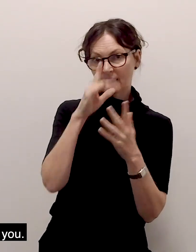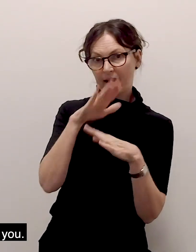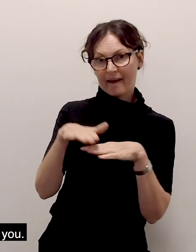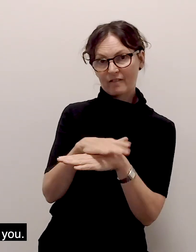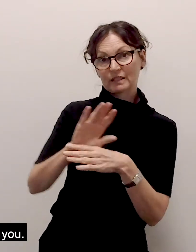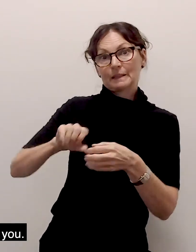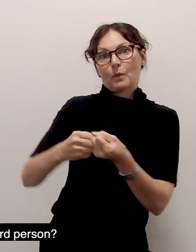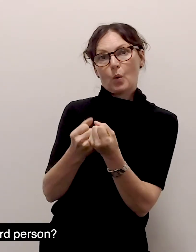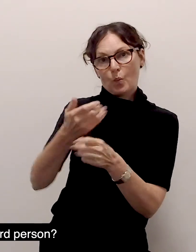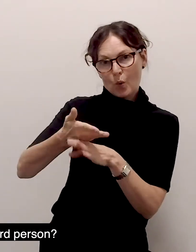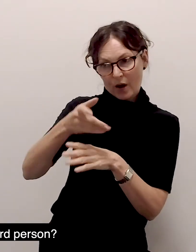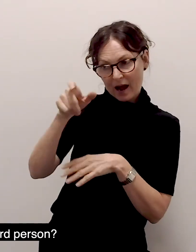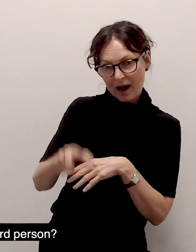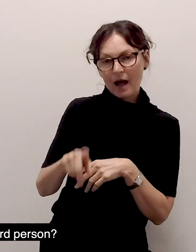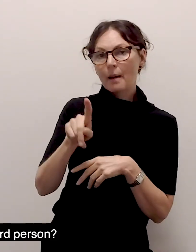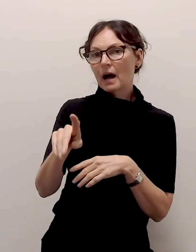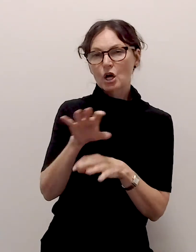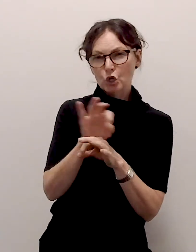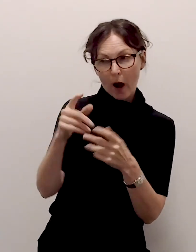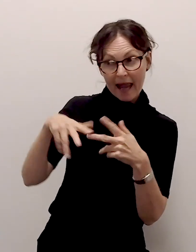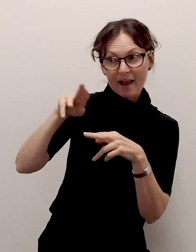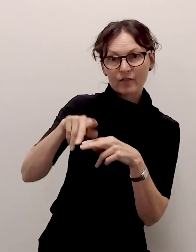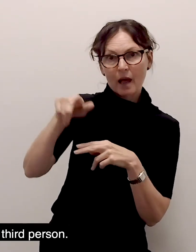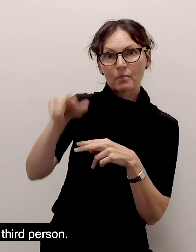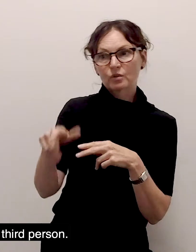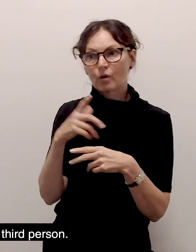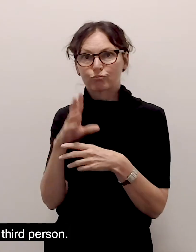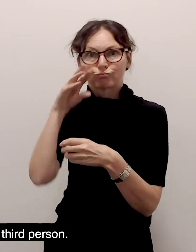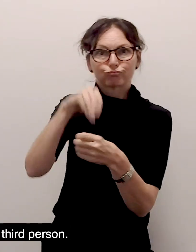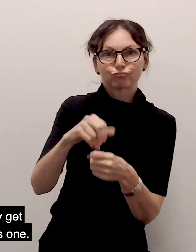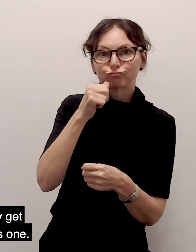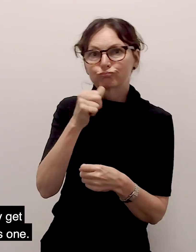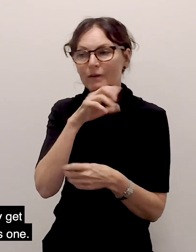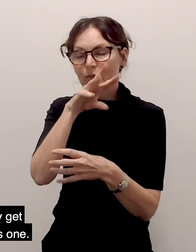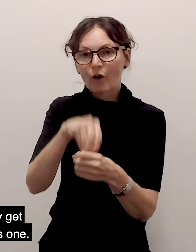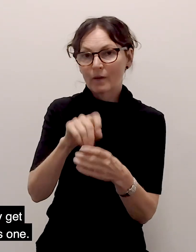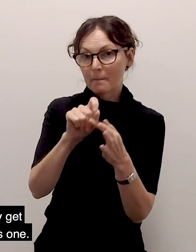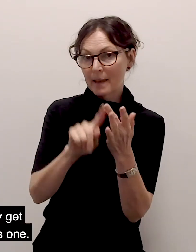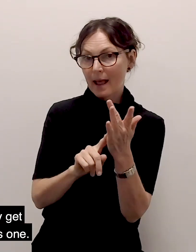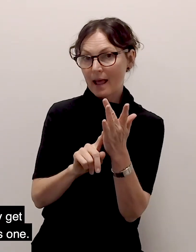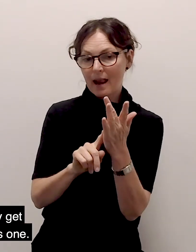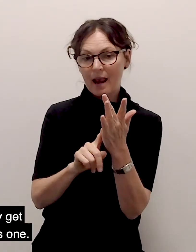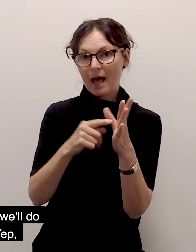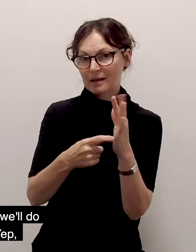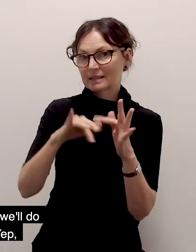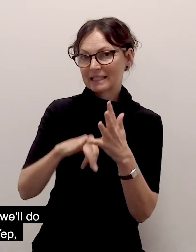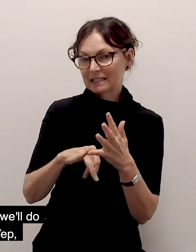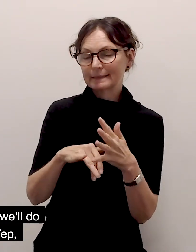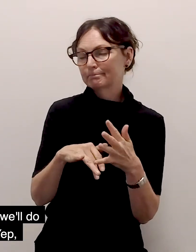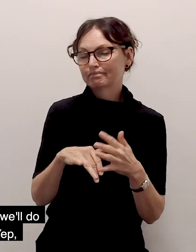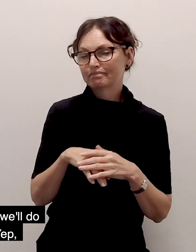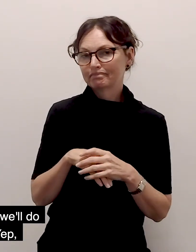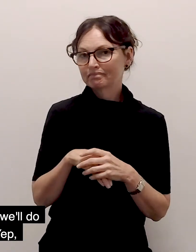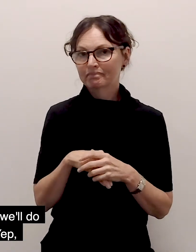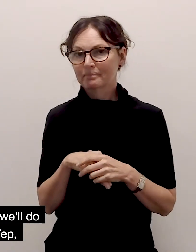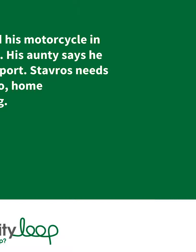Yeah. And did you have a third person, lucky last? We did have a third person. We didn't actually get time to discuss this one. Well, let's read it out and we'll do